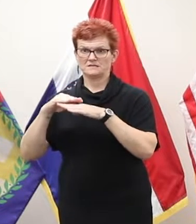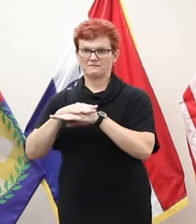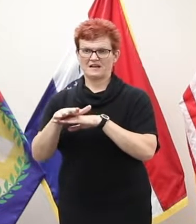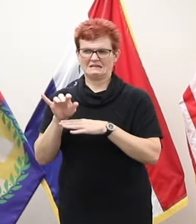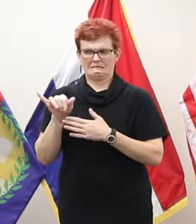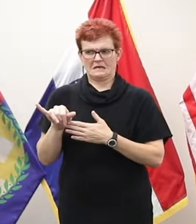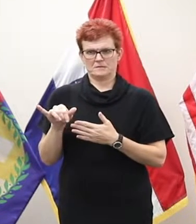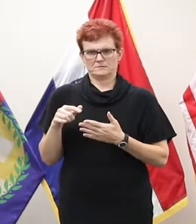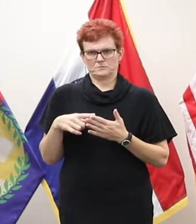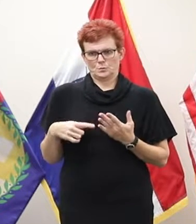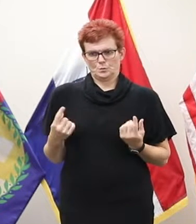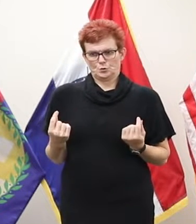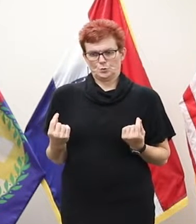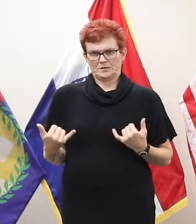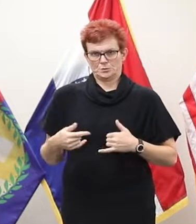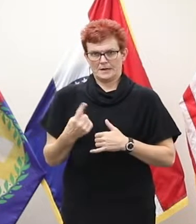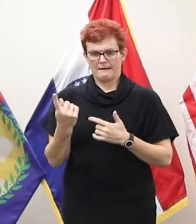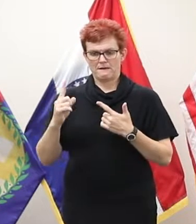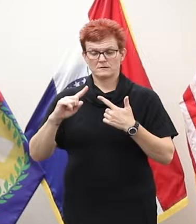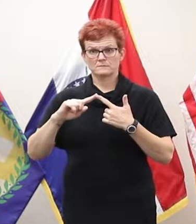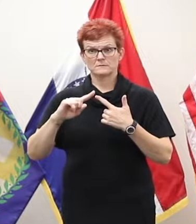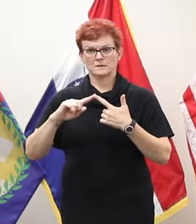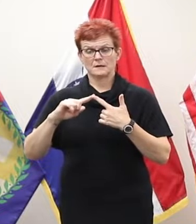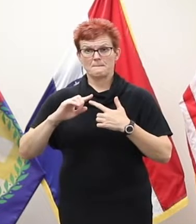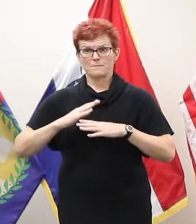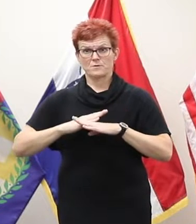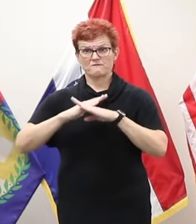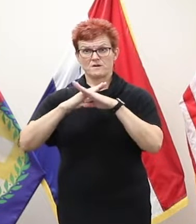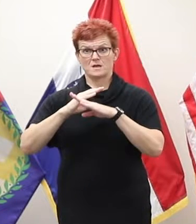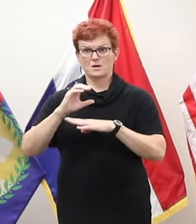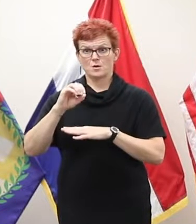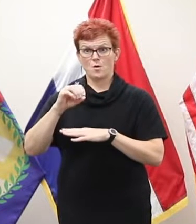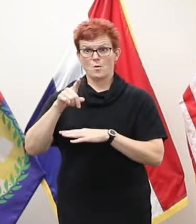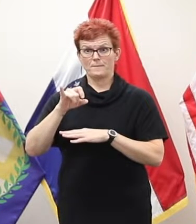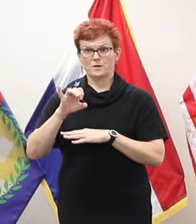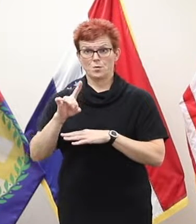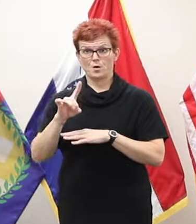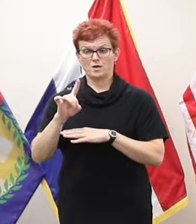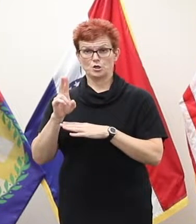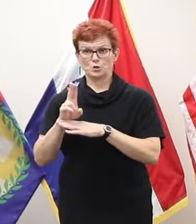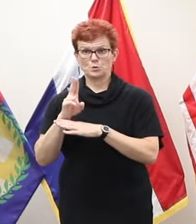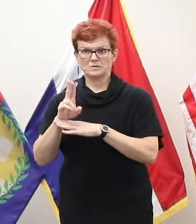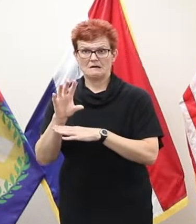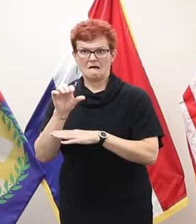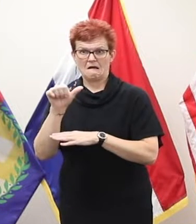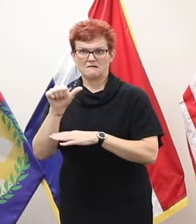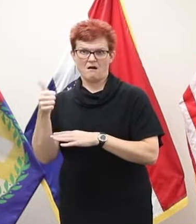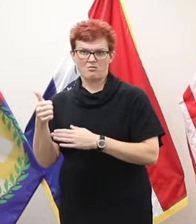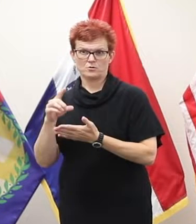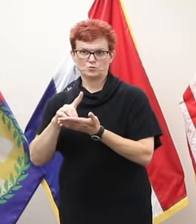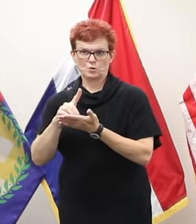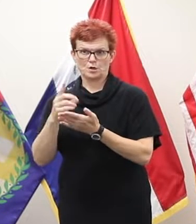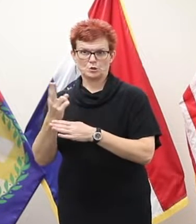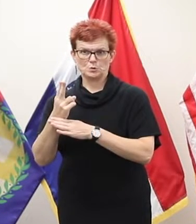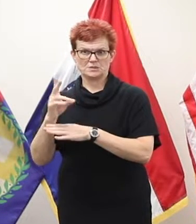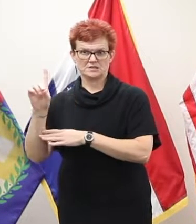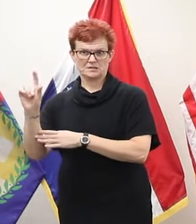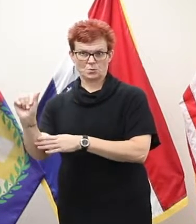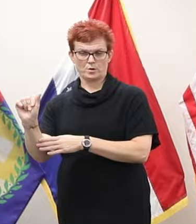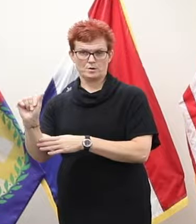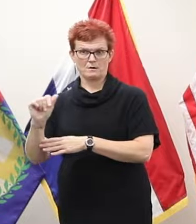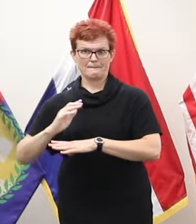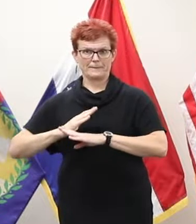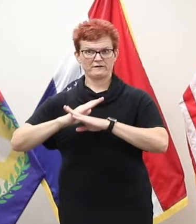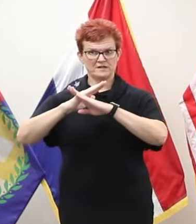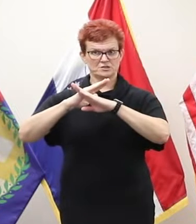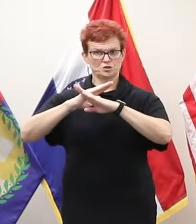today. Number 2, prevent opioid use disorder and other substance use disorders. And prevention